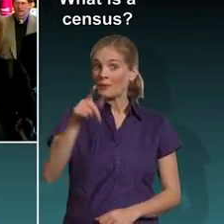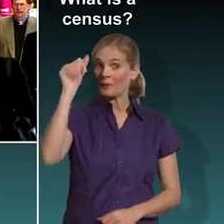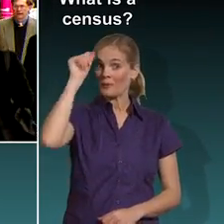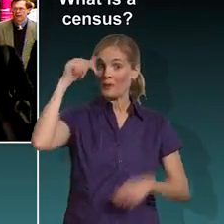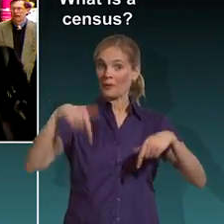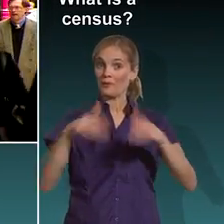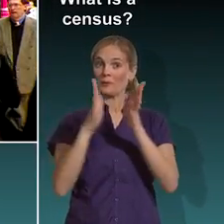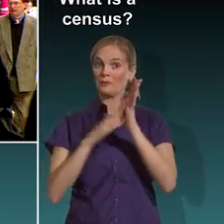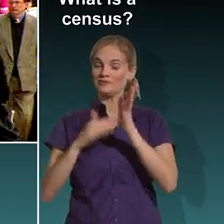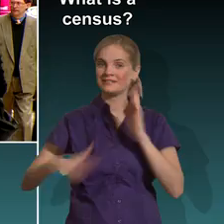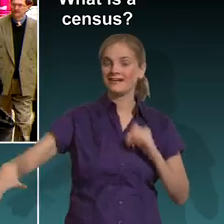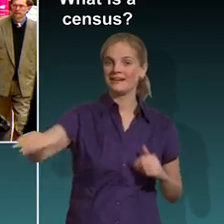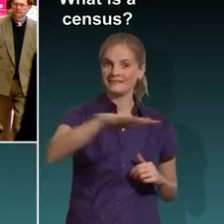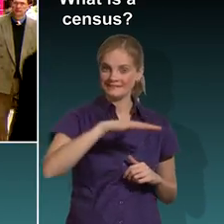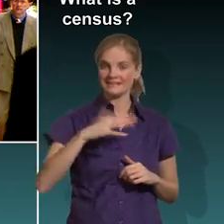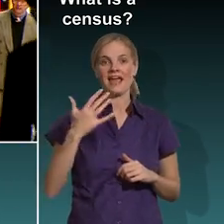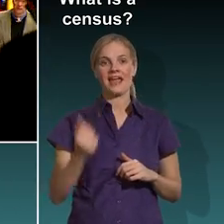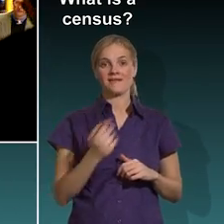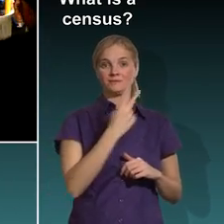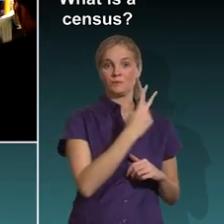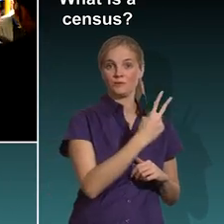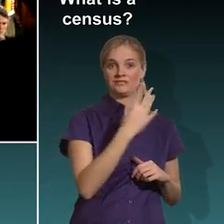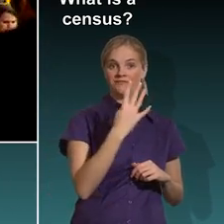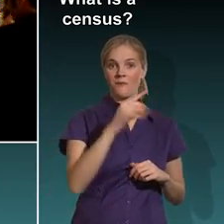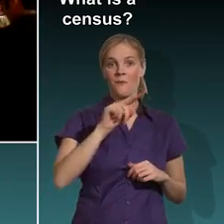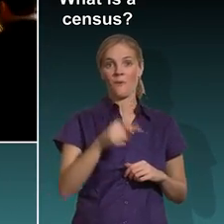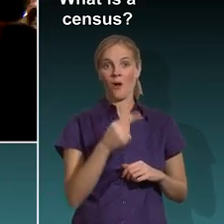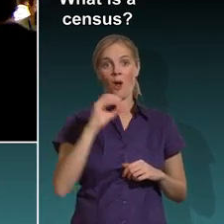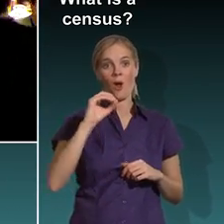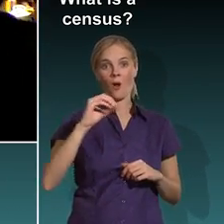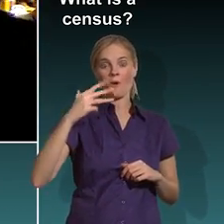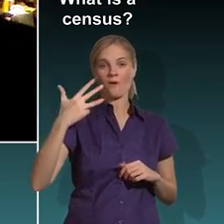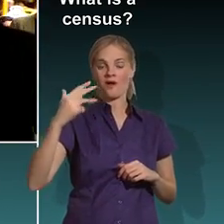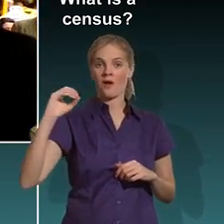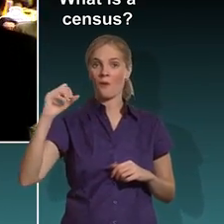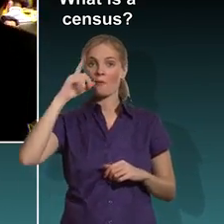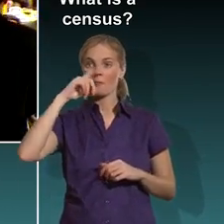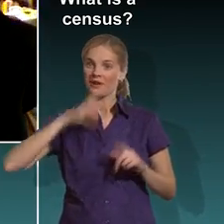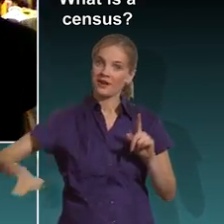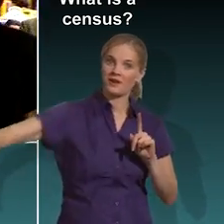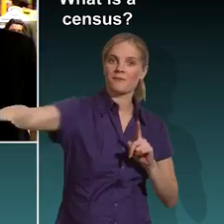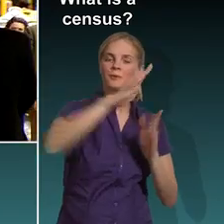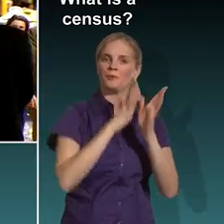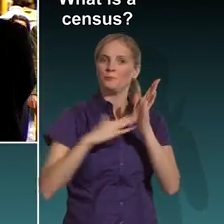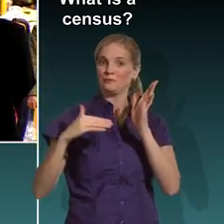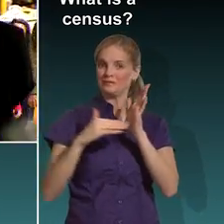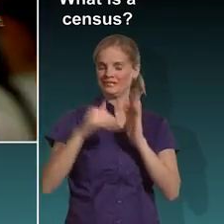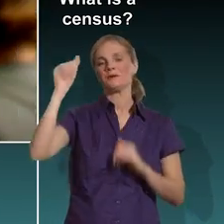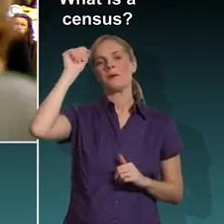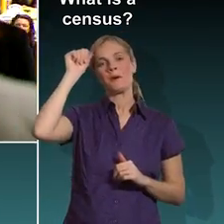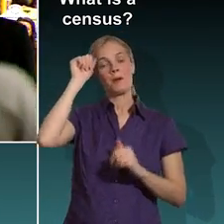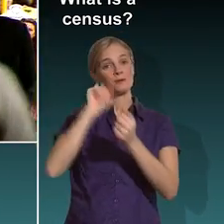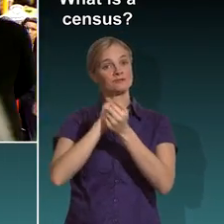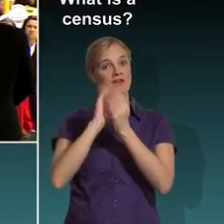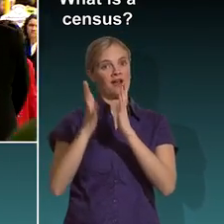Hello. Did you know that in New Zealand there are 24,090 people who know New